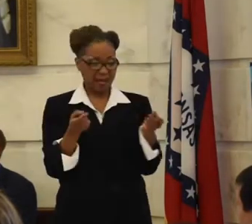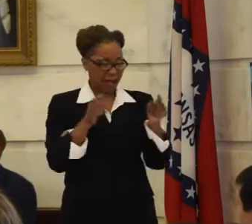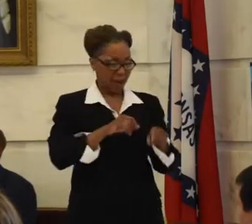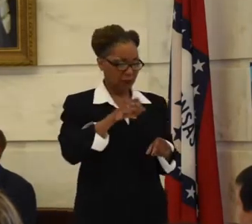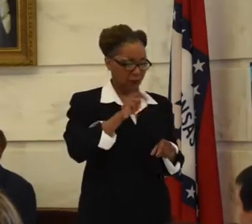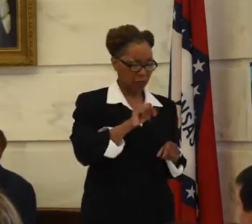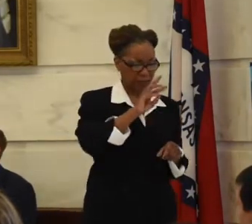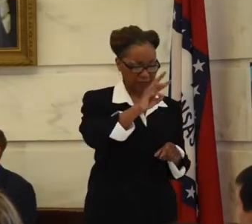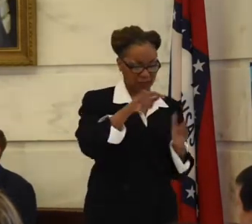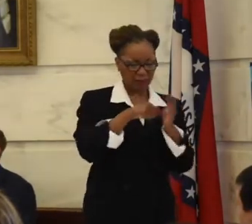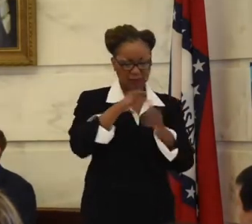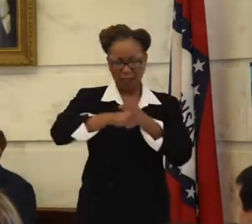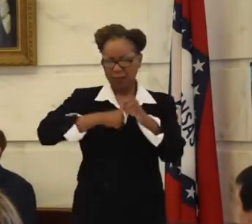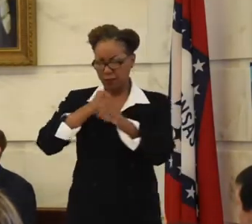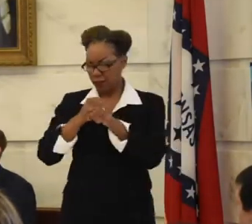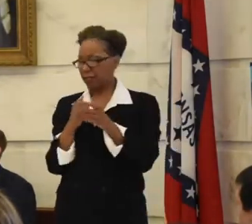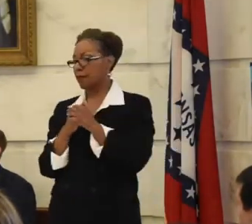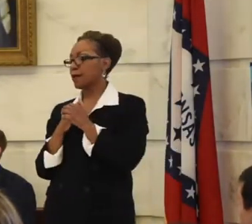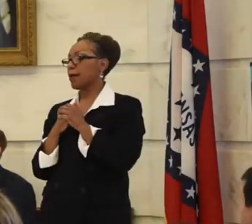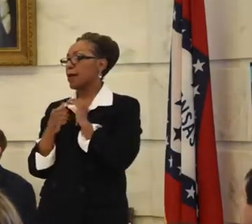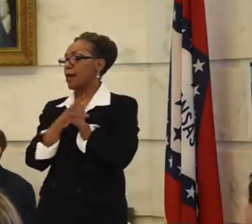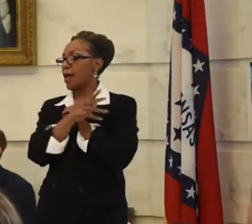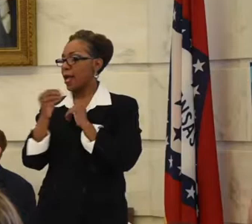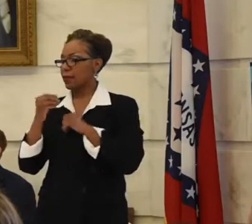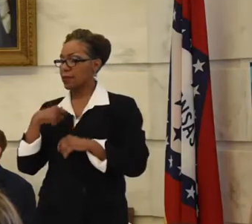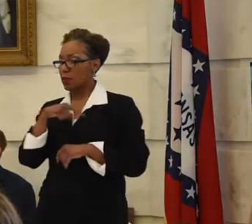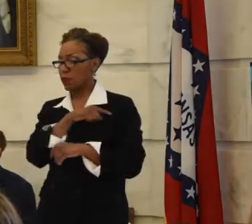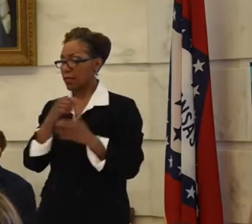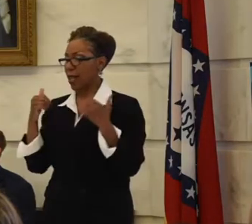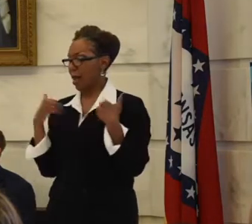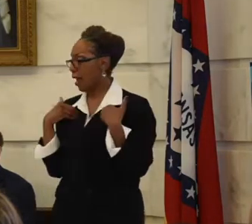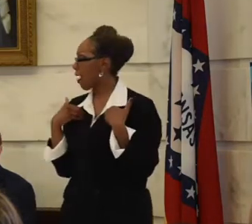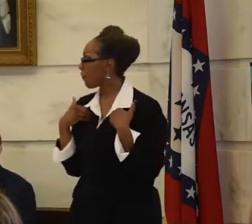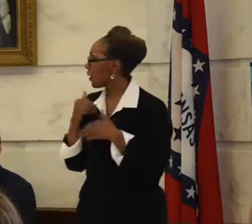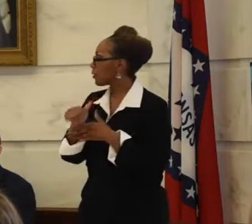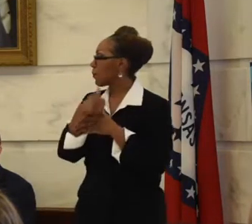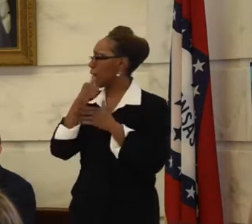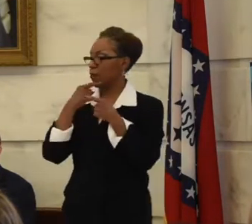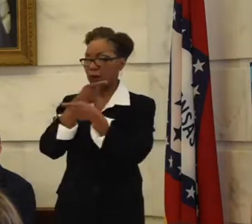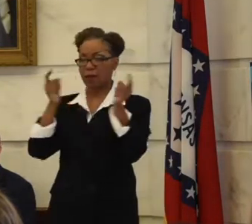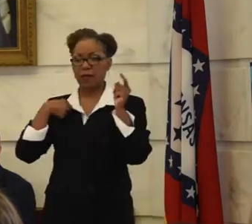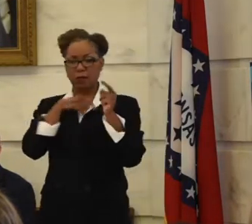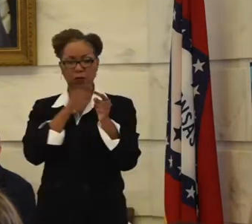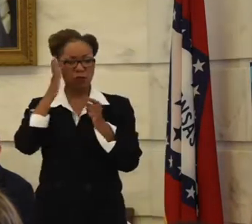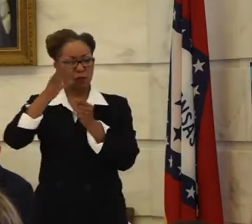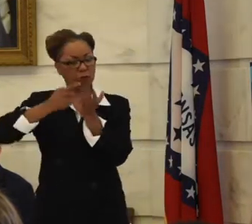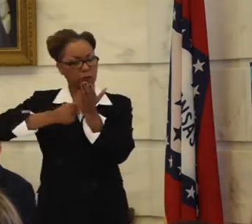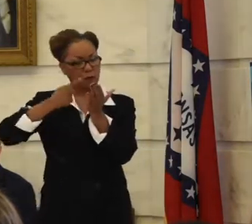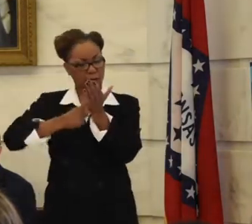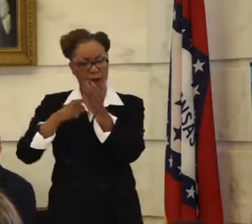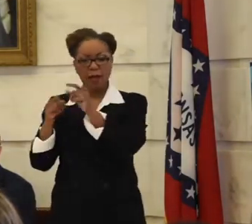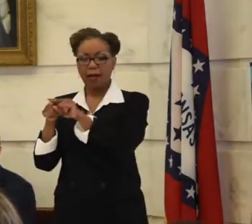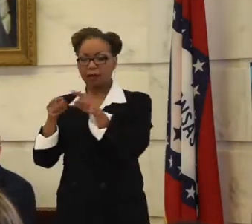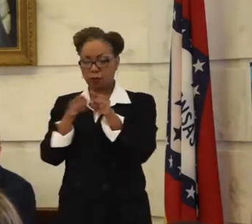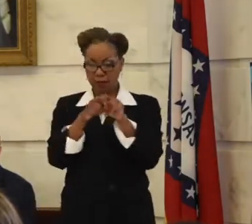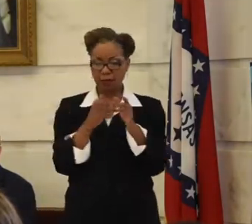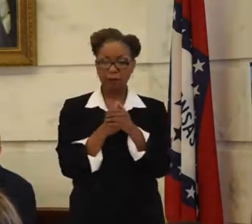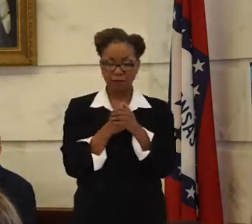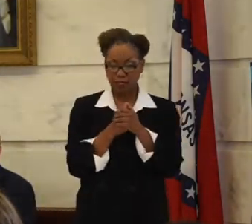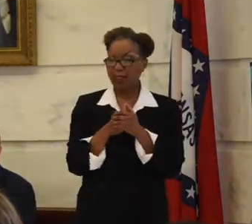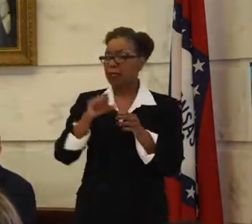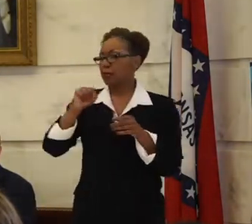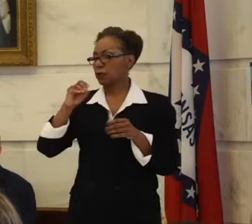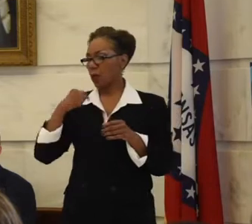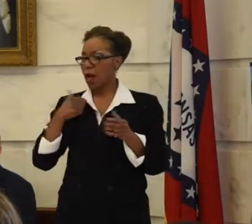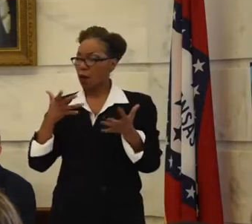January the 6th of this year, and we have some other proclamations that we're going to be talking about as well. So